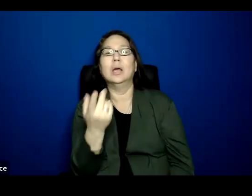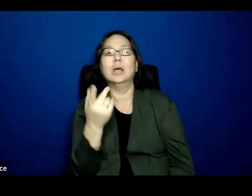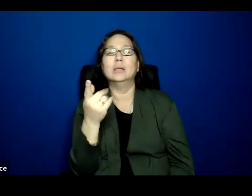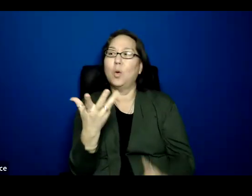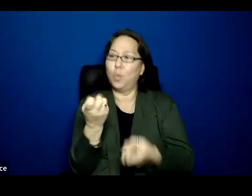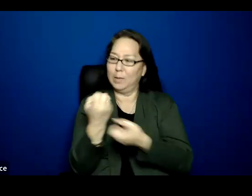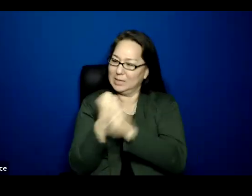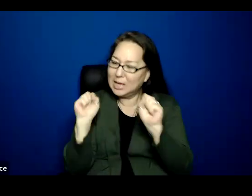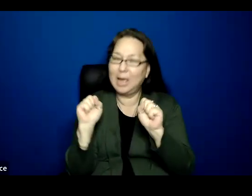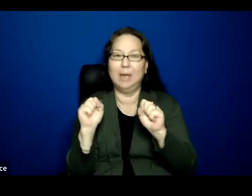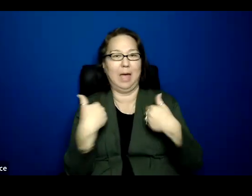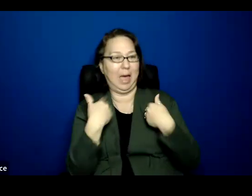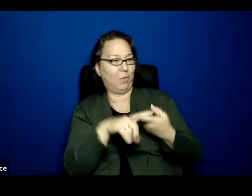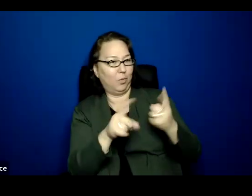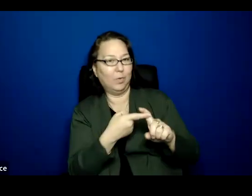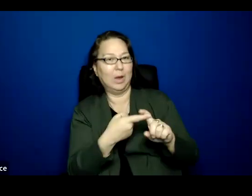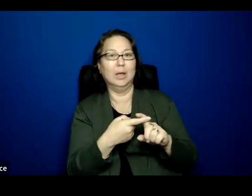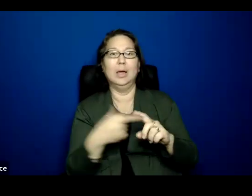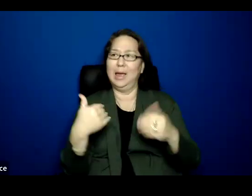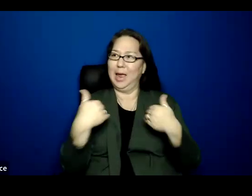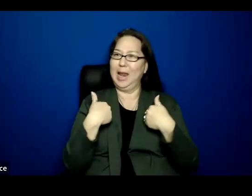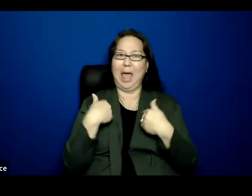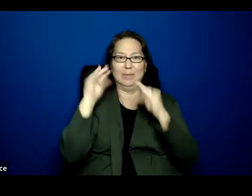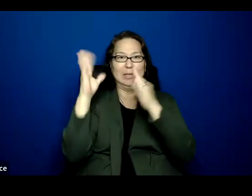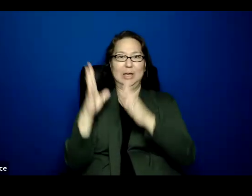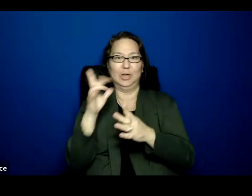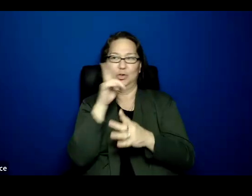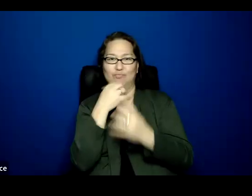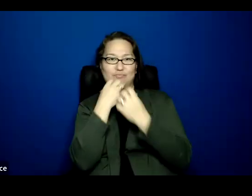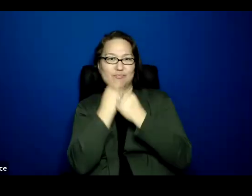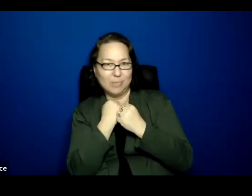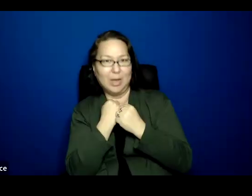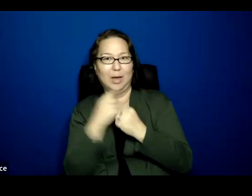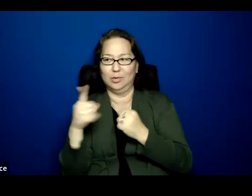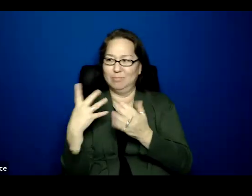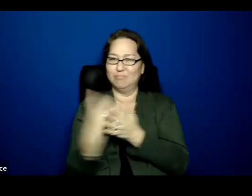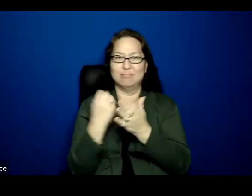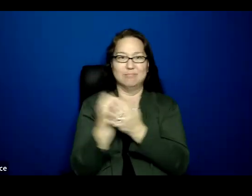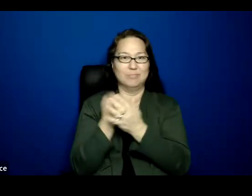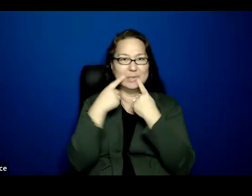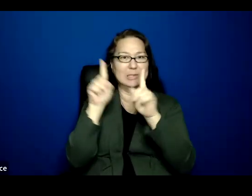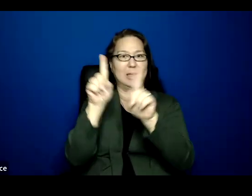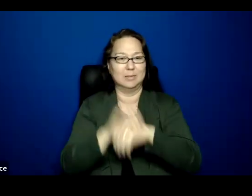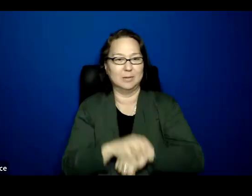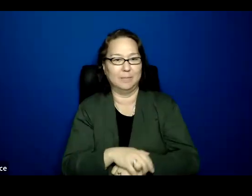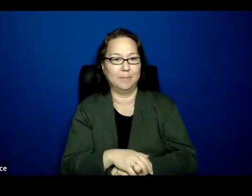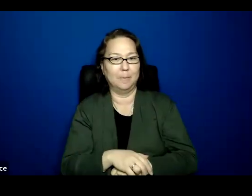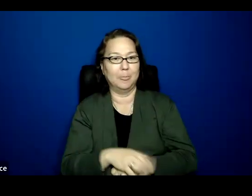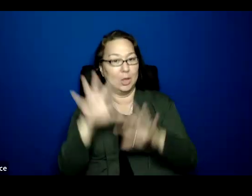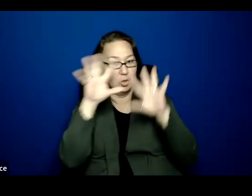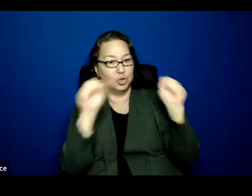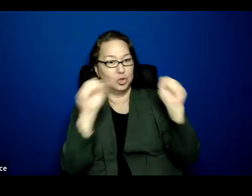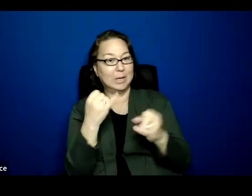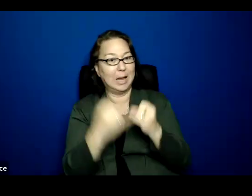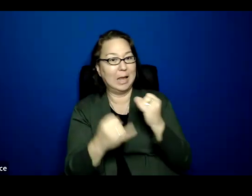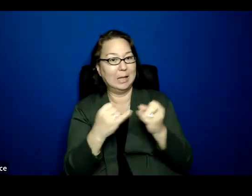having teachers who love them and push them to reach their full potential. Superintendent Skipper, at the last school committee meeting, you stated that